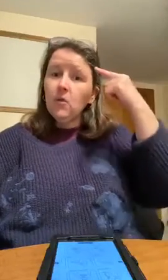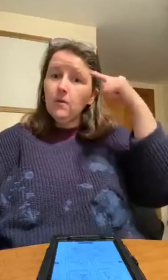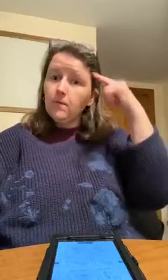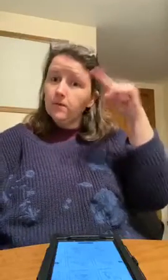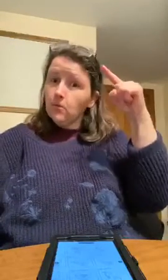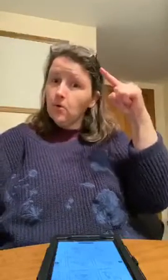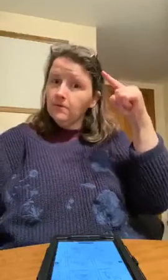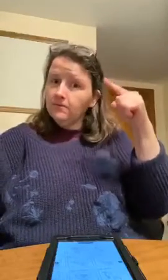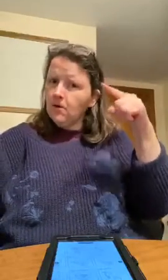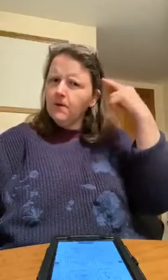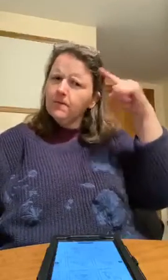for. For.